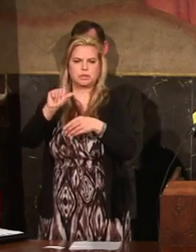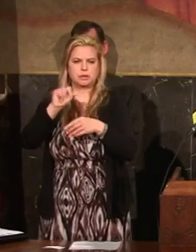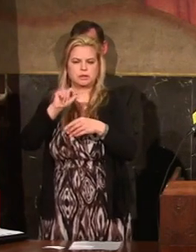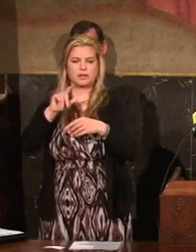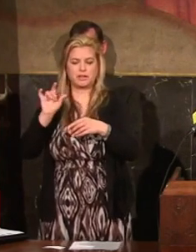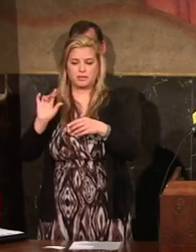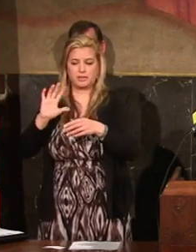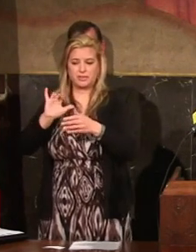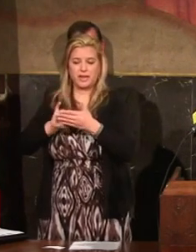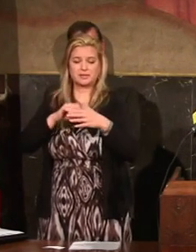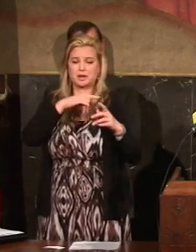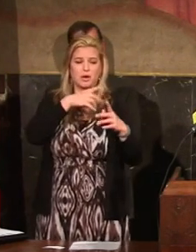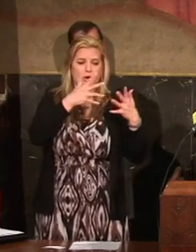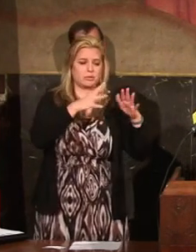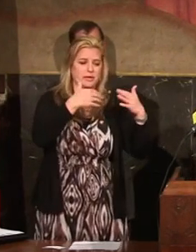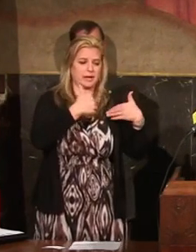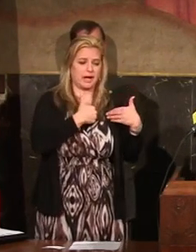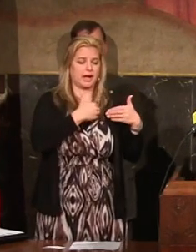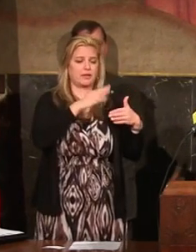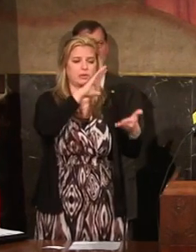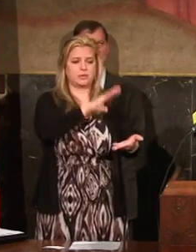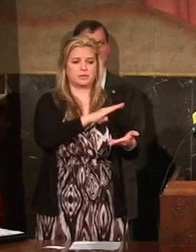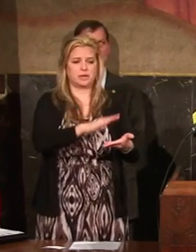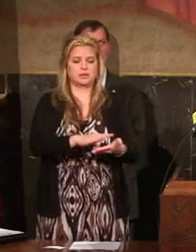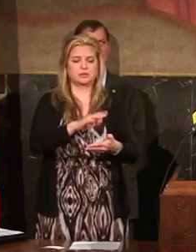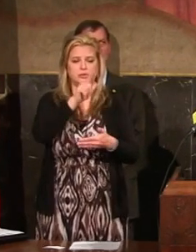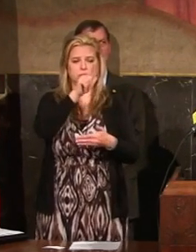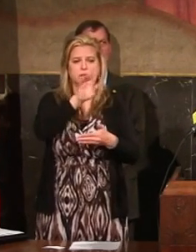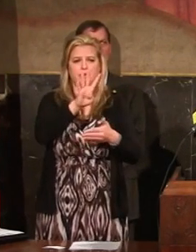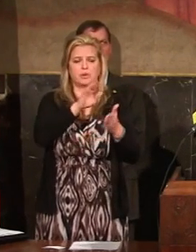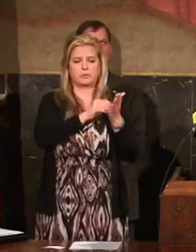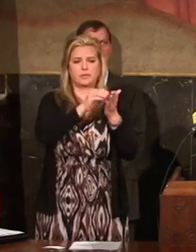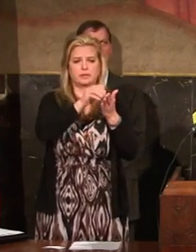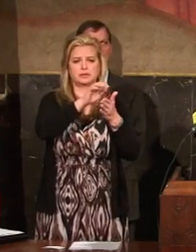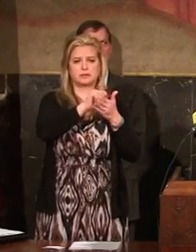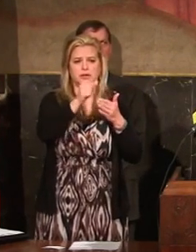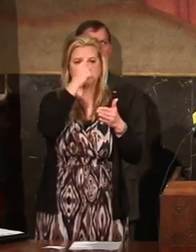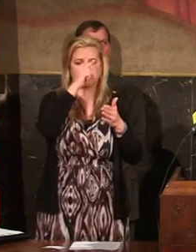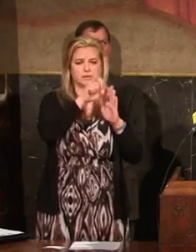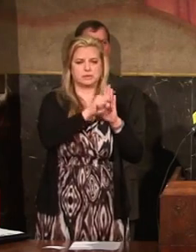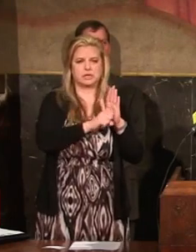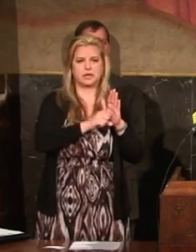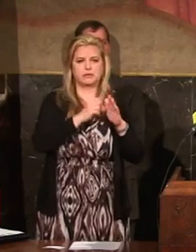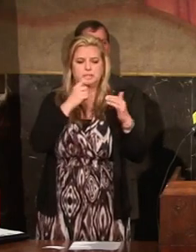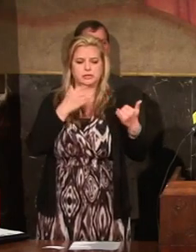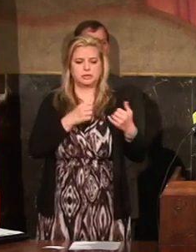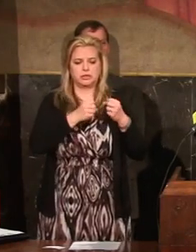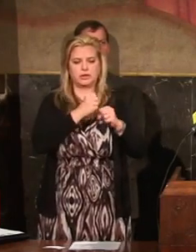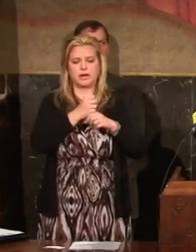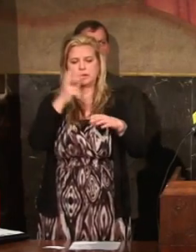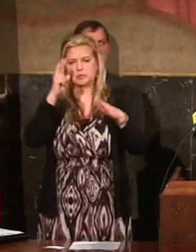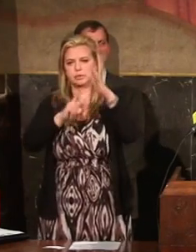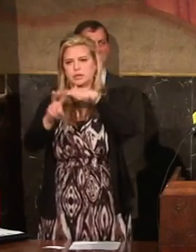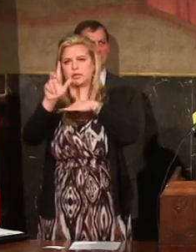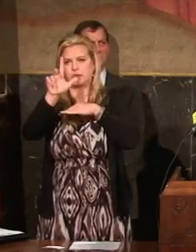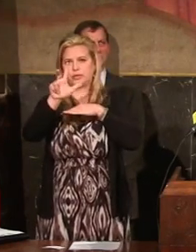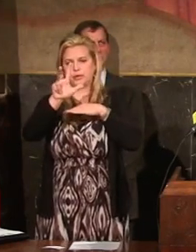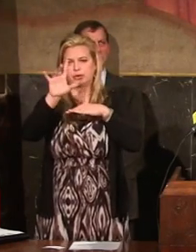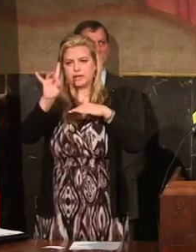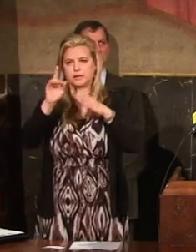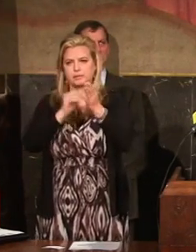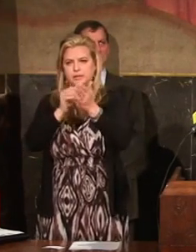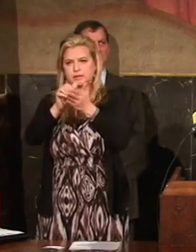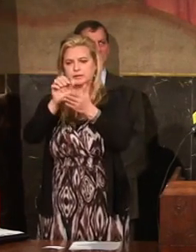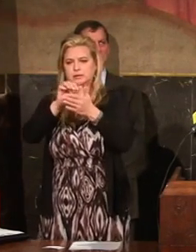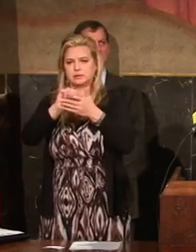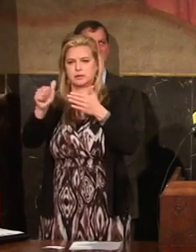reductions in state funding of about $24 million for this current year and a projected $38 million hit due to increased